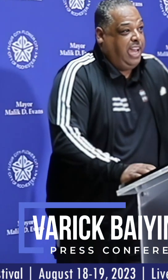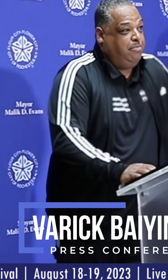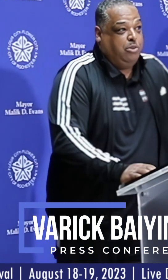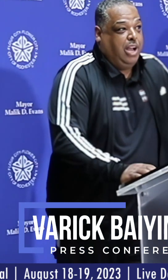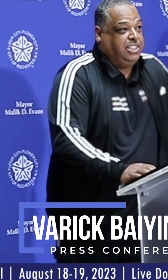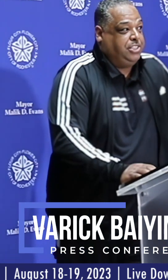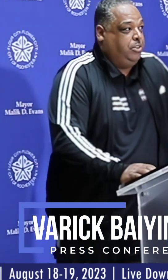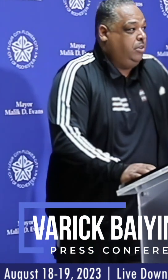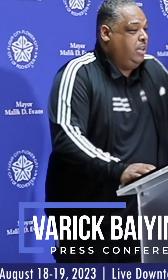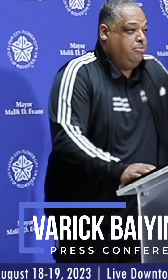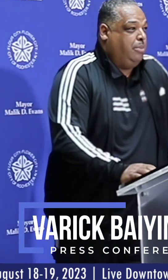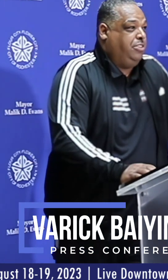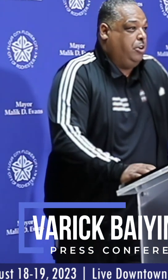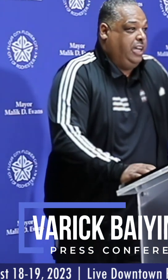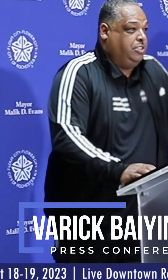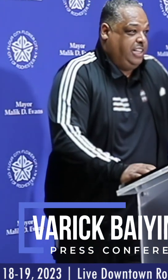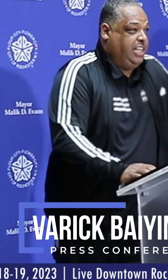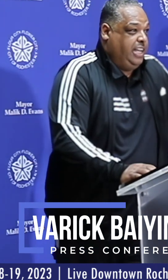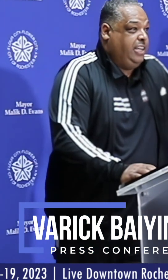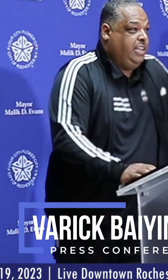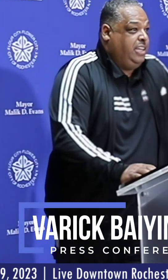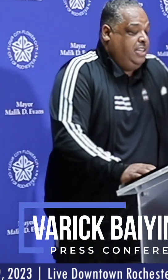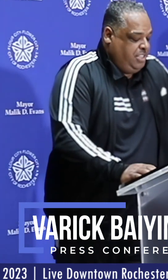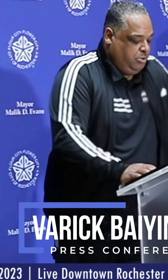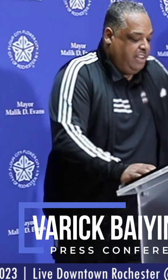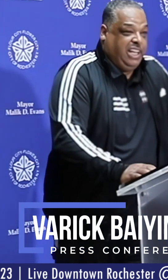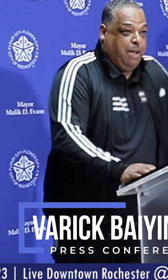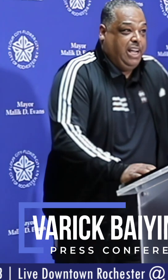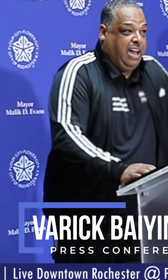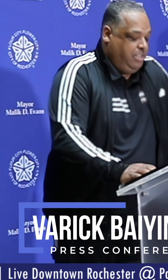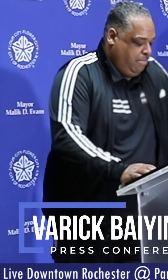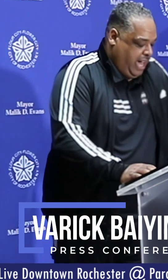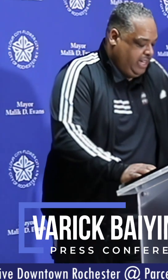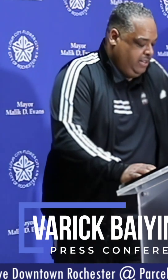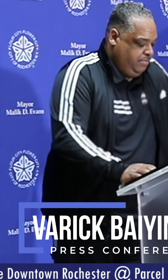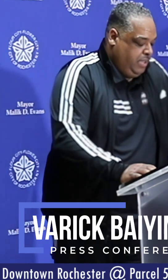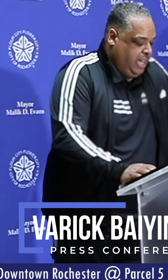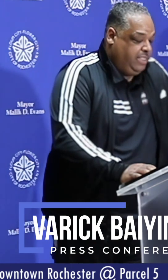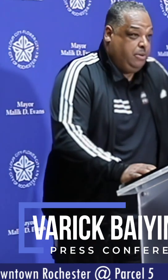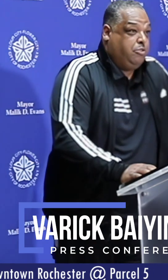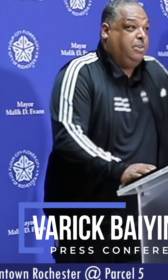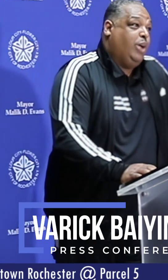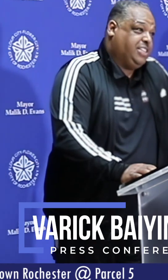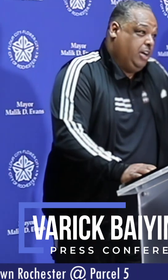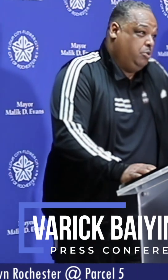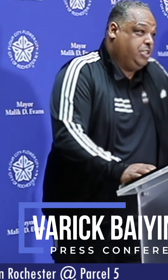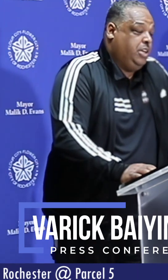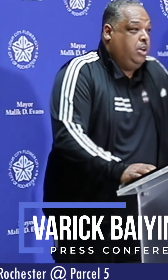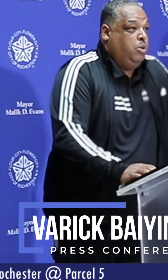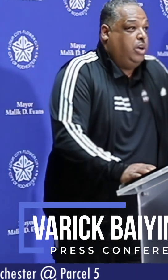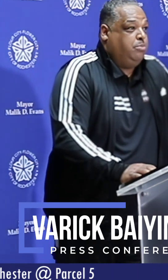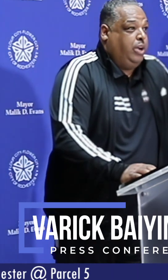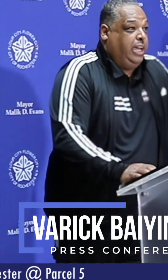coming out. They have been in Rochester probably 30 years, they said. So definitely happy to have them back. And then from the West